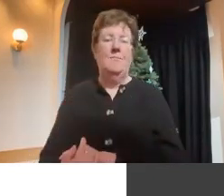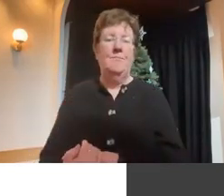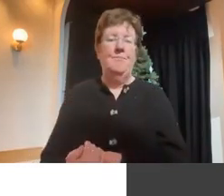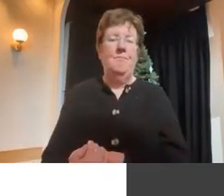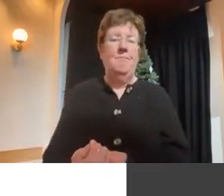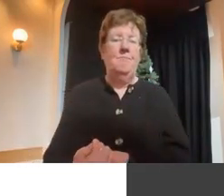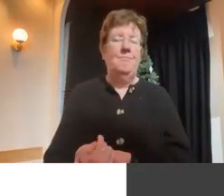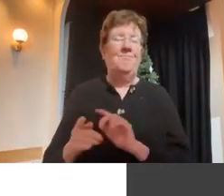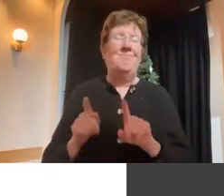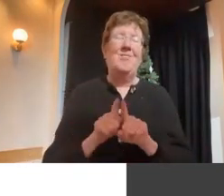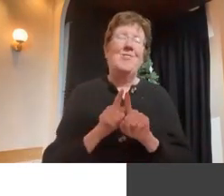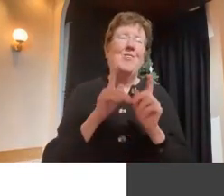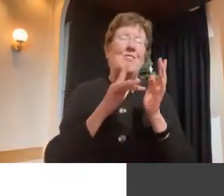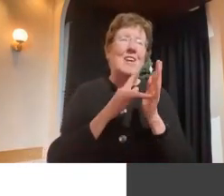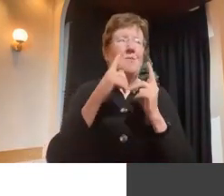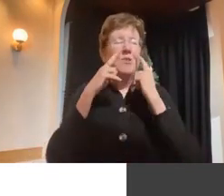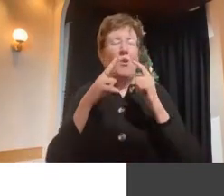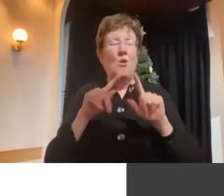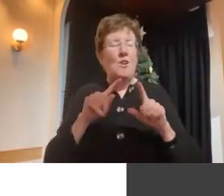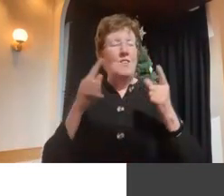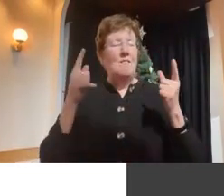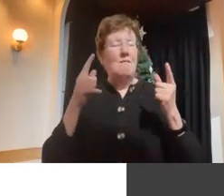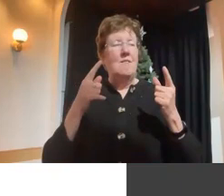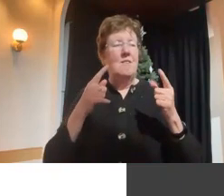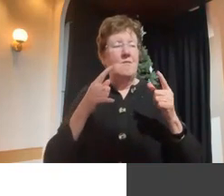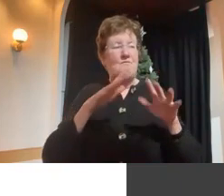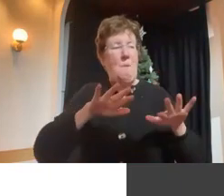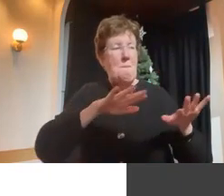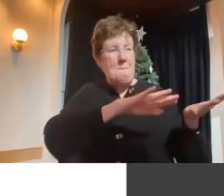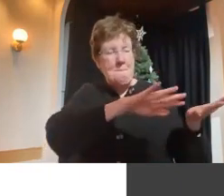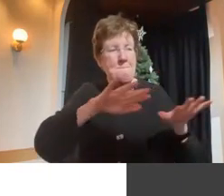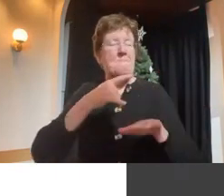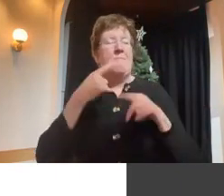focus on hearing aids and cochlear implants and medical interventions to deafness.